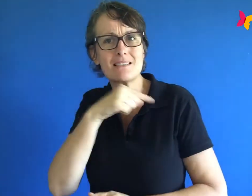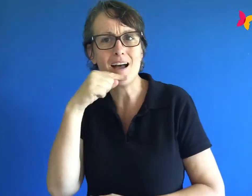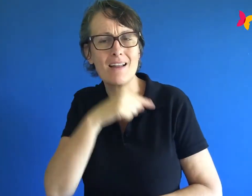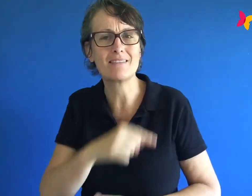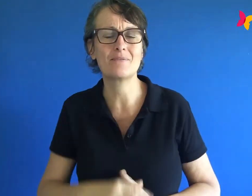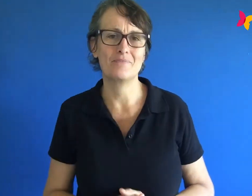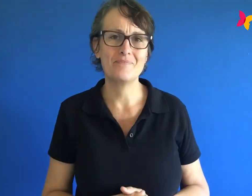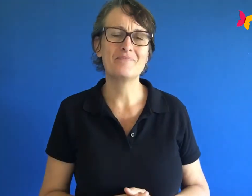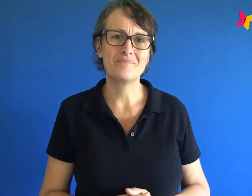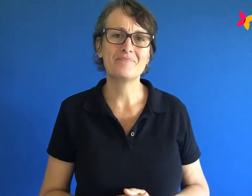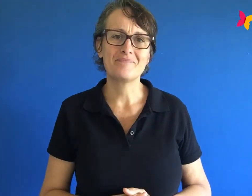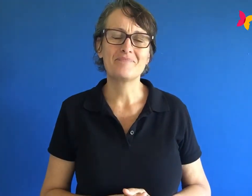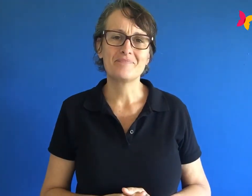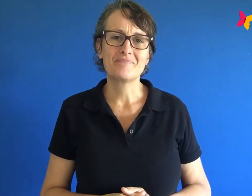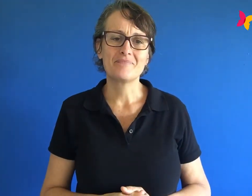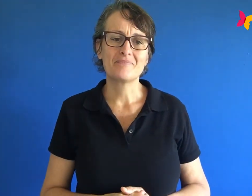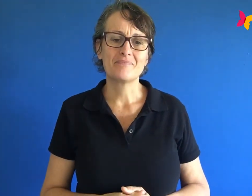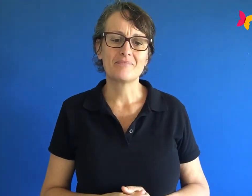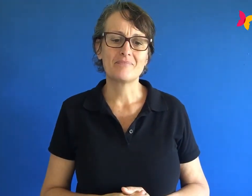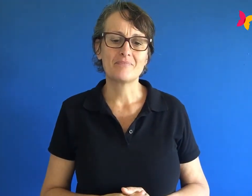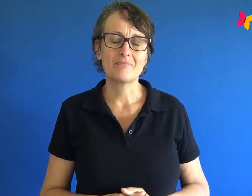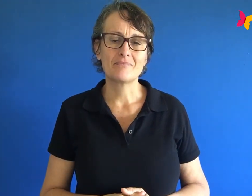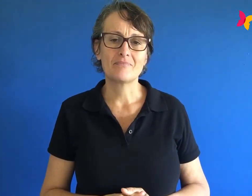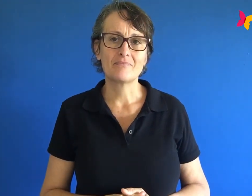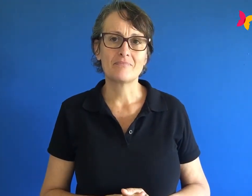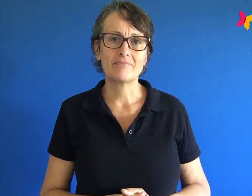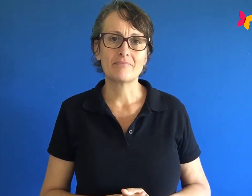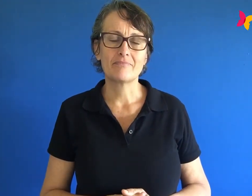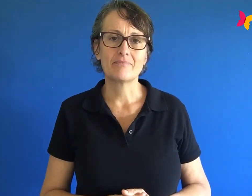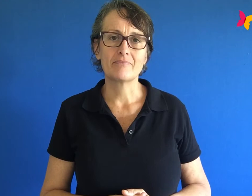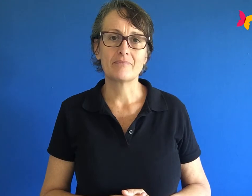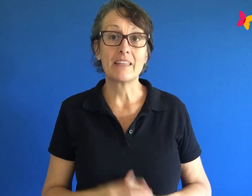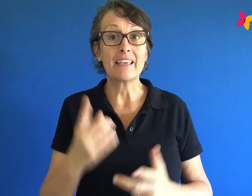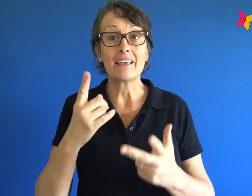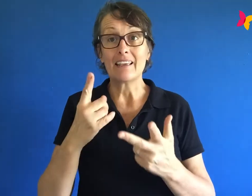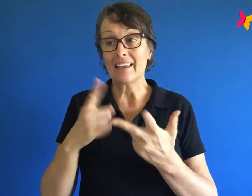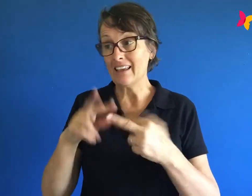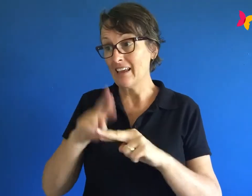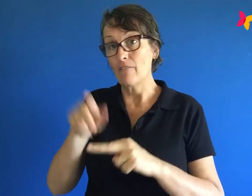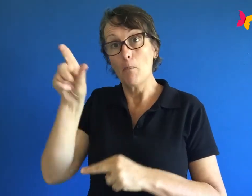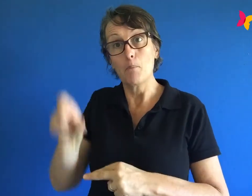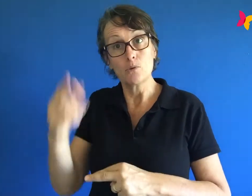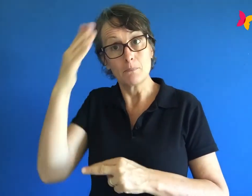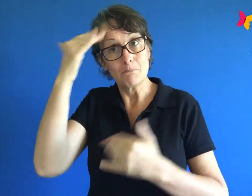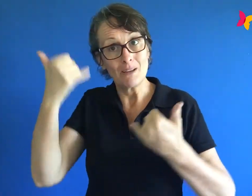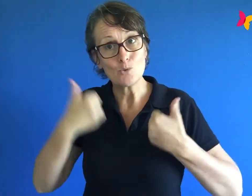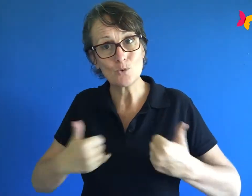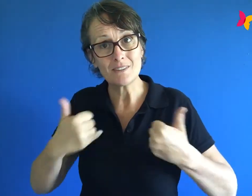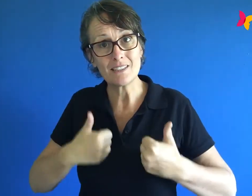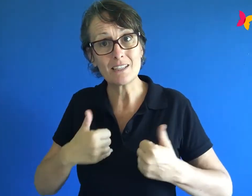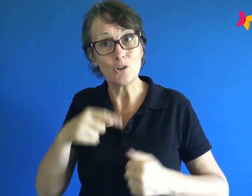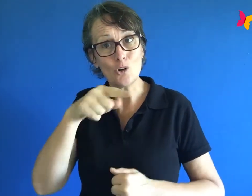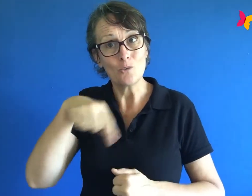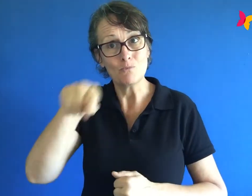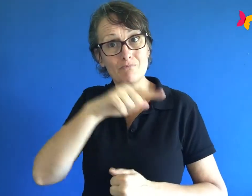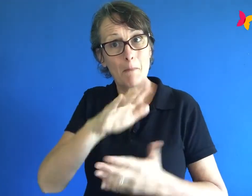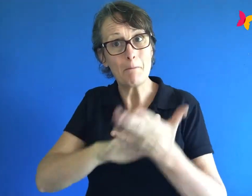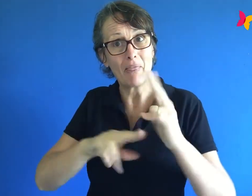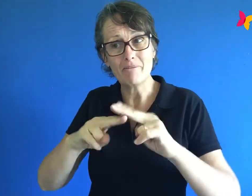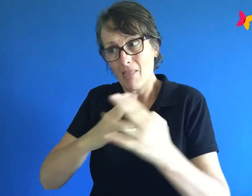really one of the horrible things about loving someone with a mental illness is that as a parent or a